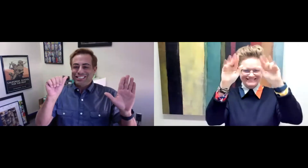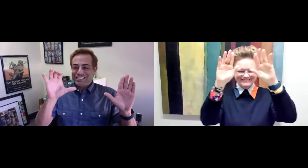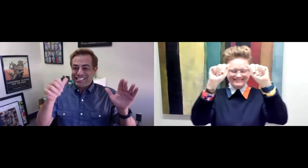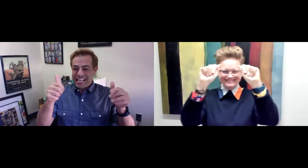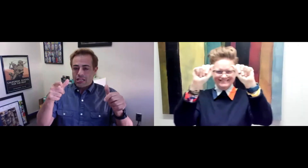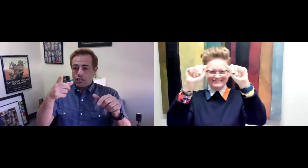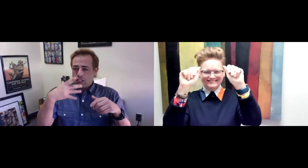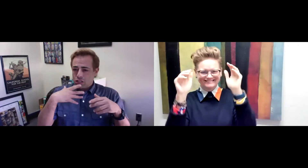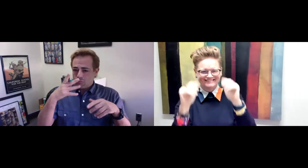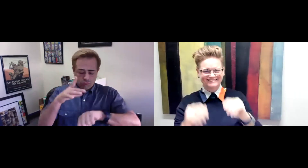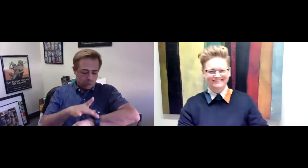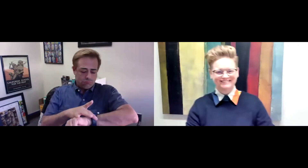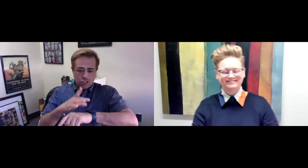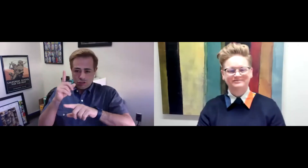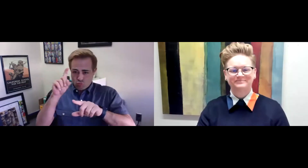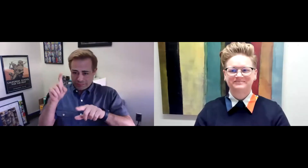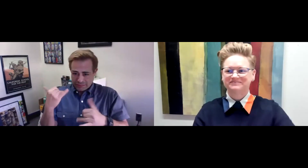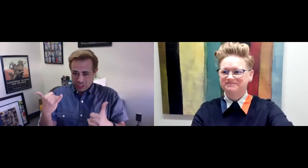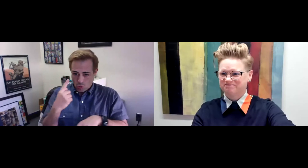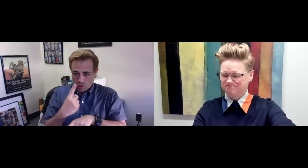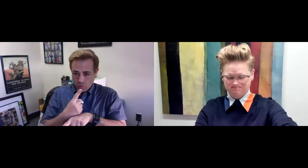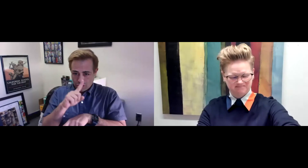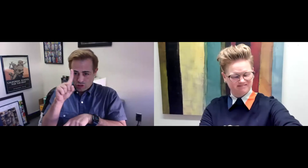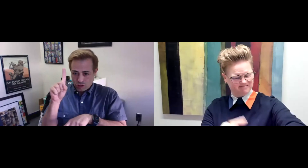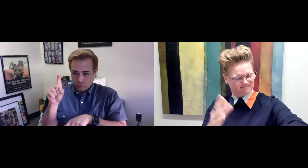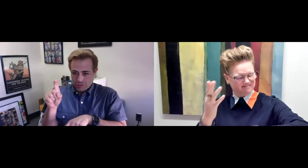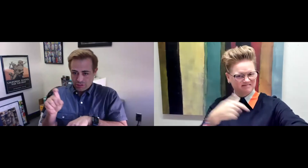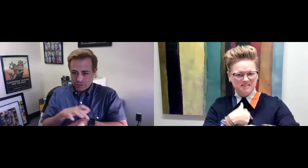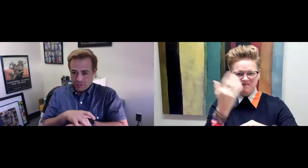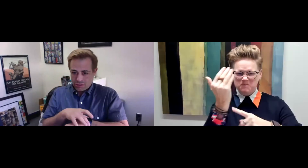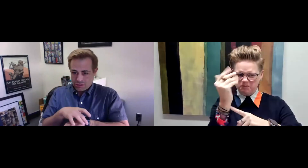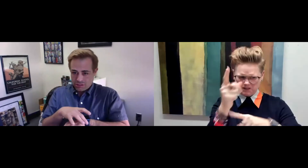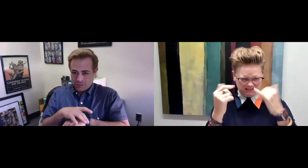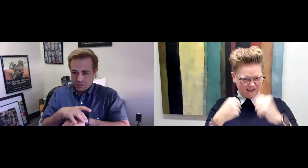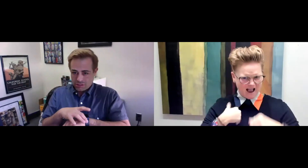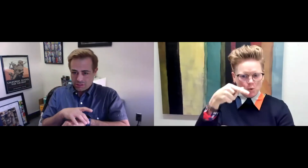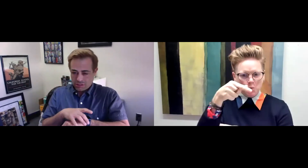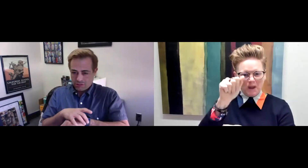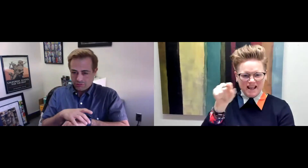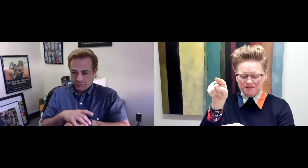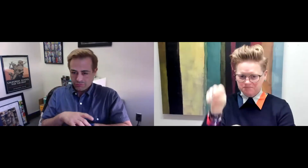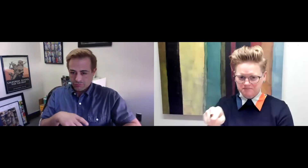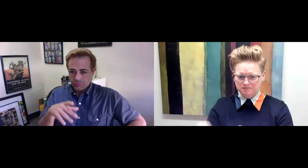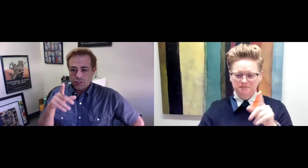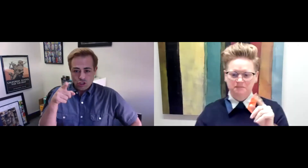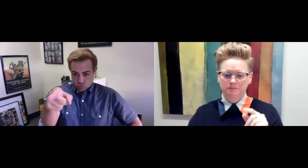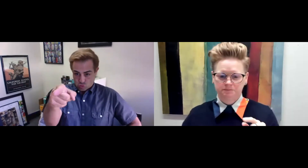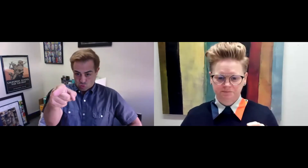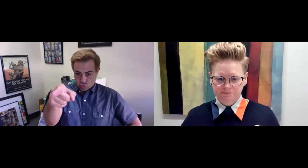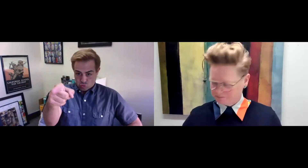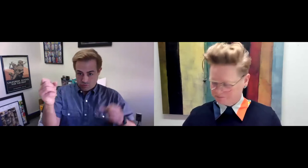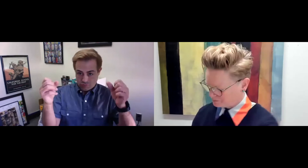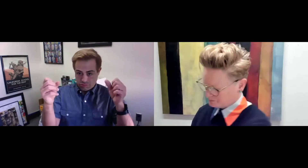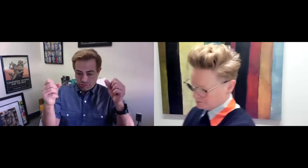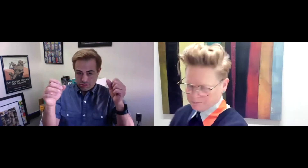Okay. Hi, Jack. Do we have time for questions? I think we